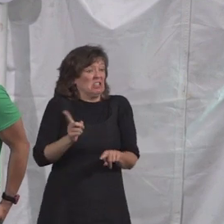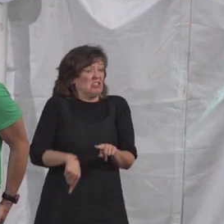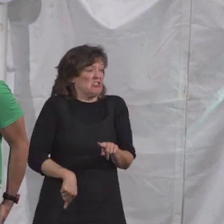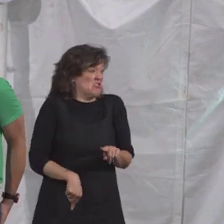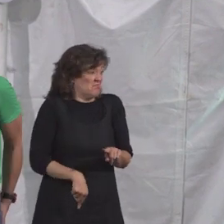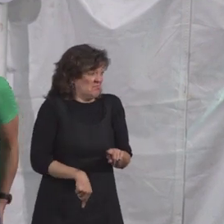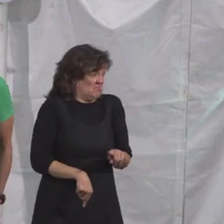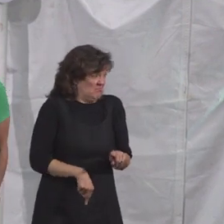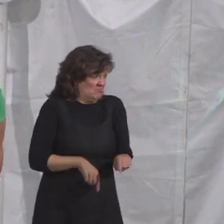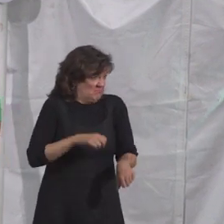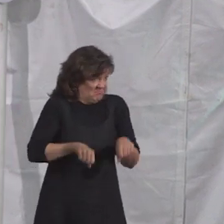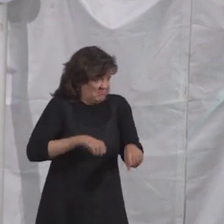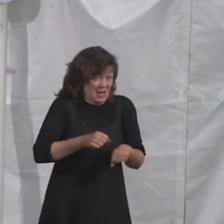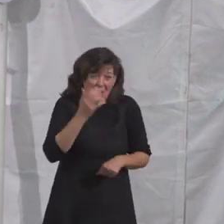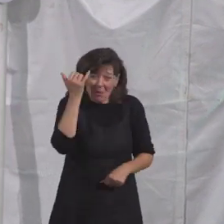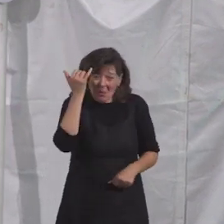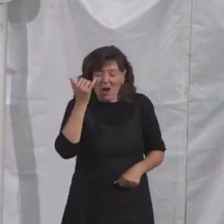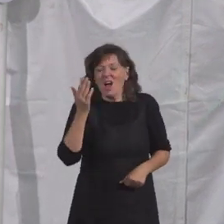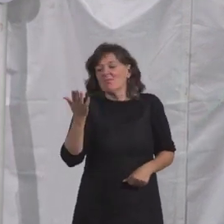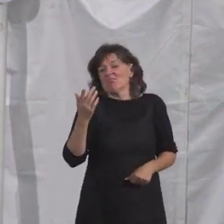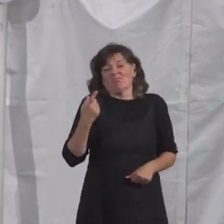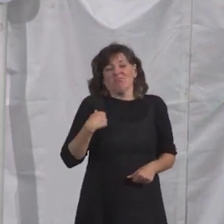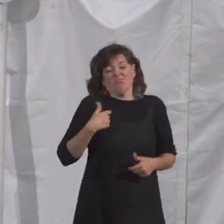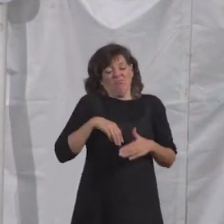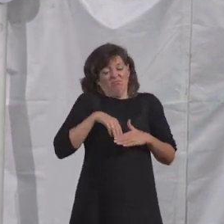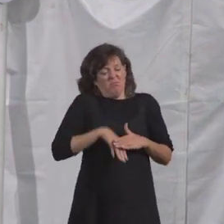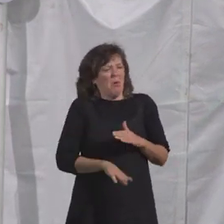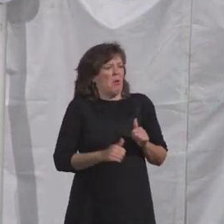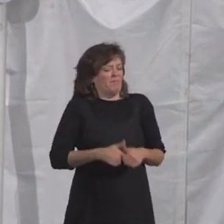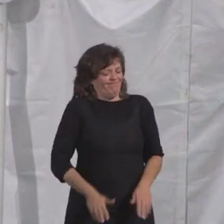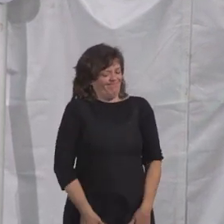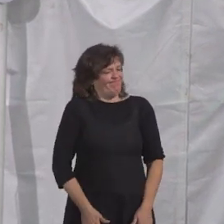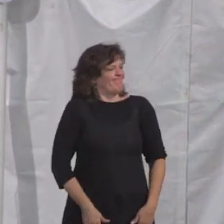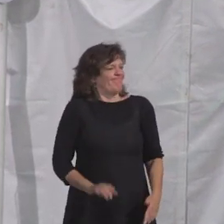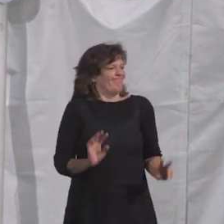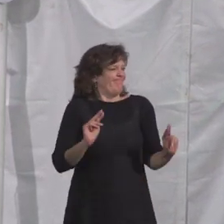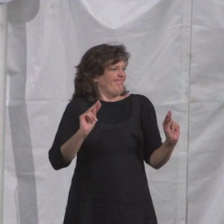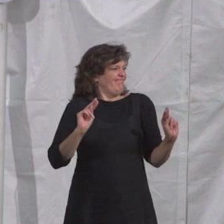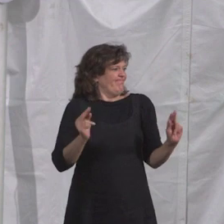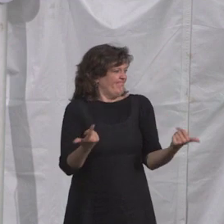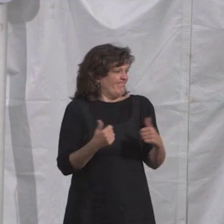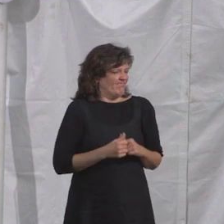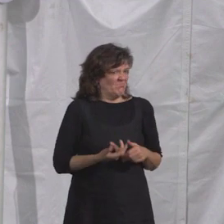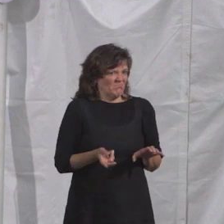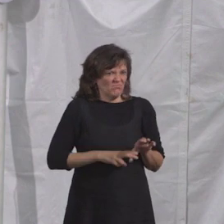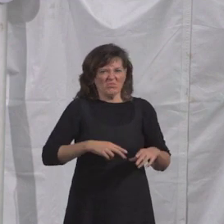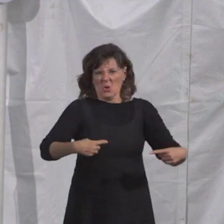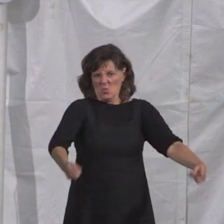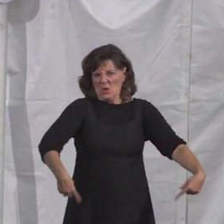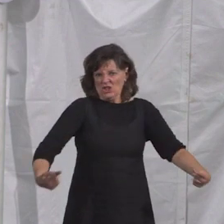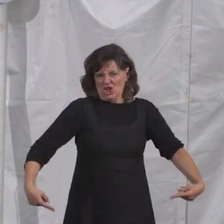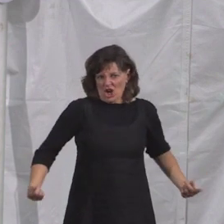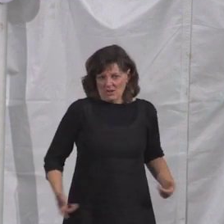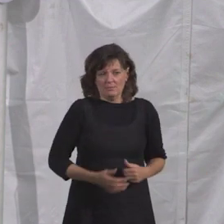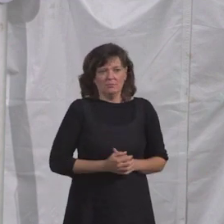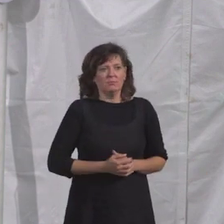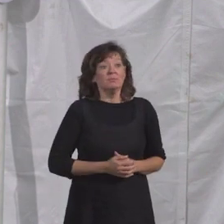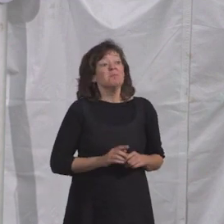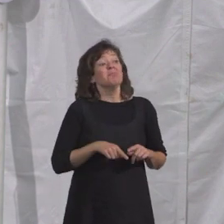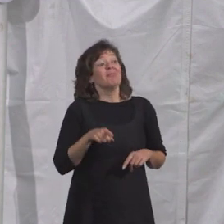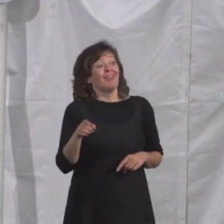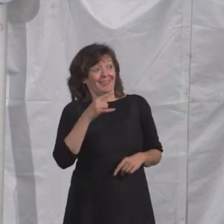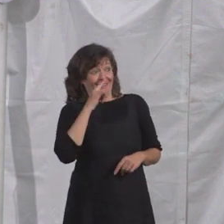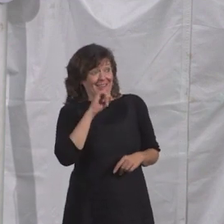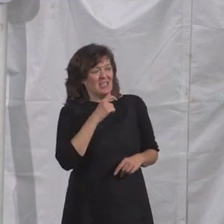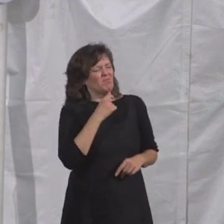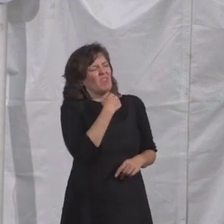her entire life, but she was the kind of kid that when she said to her parents, "I am going to ride my wheelchair down the